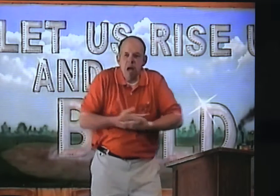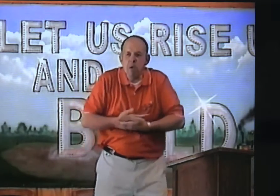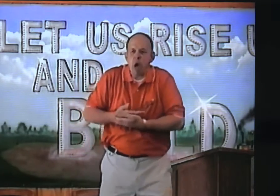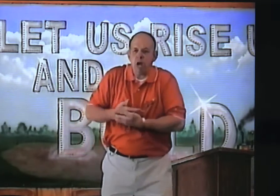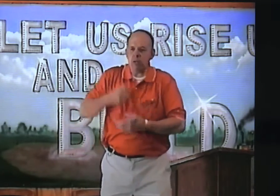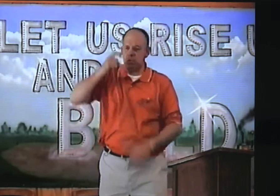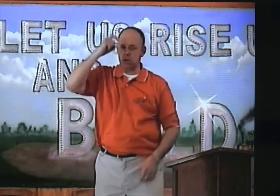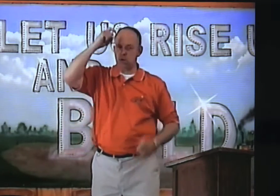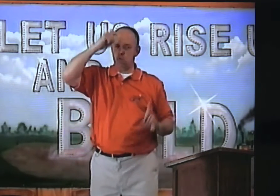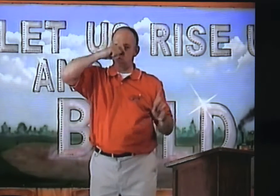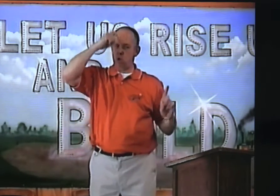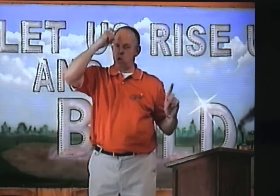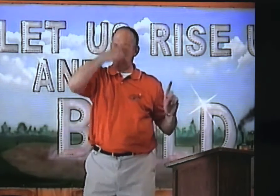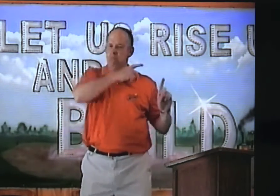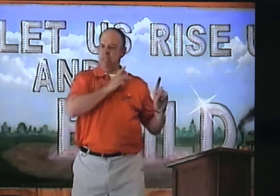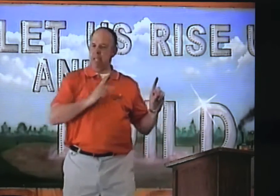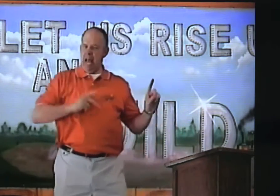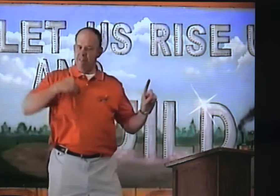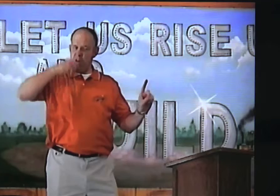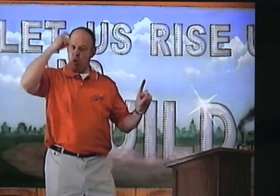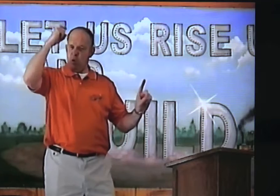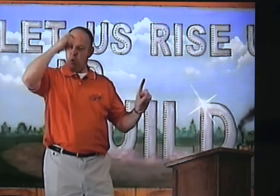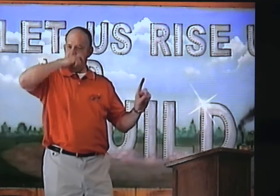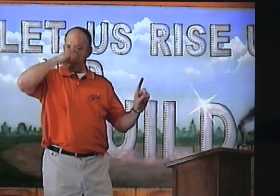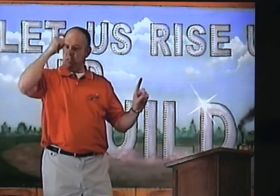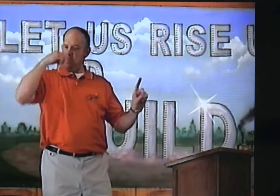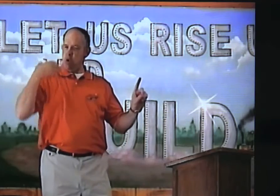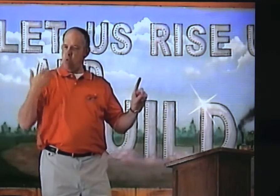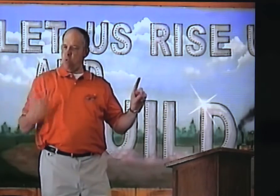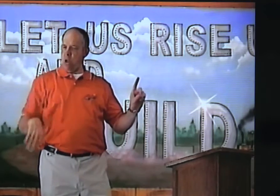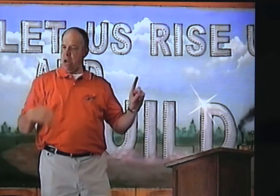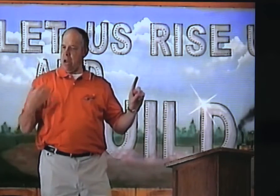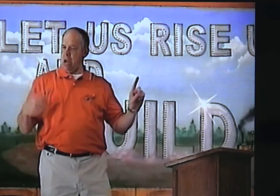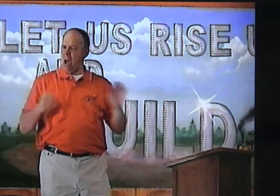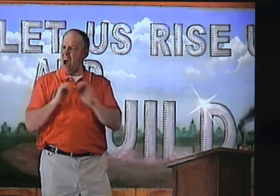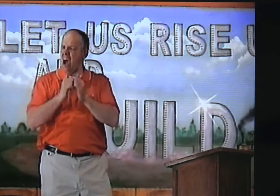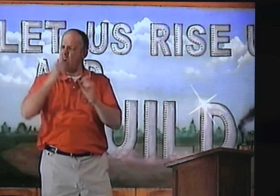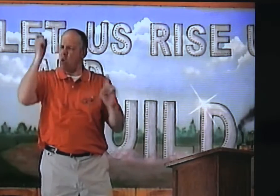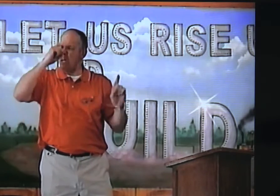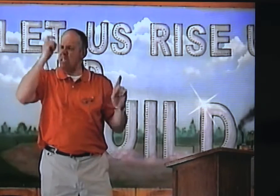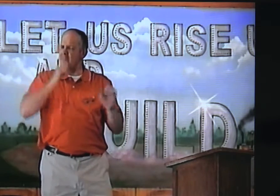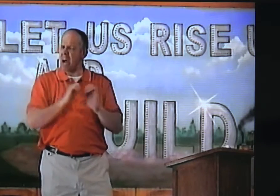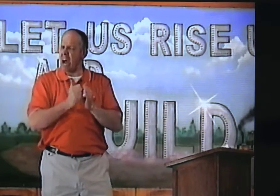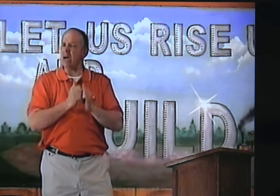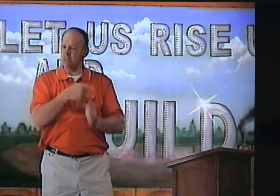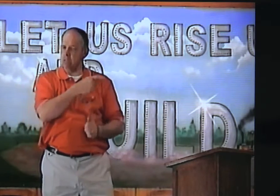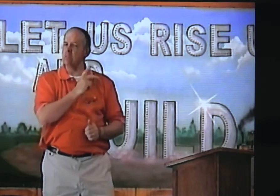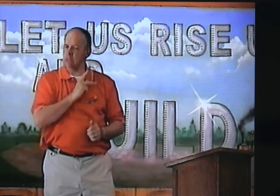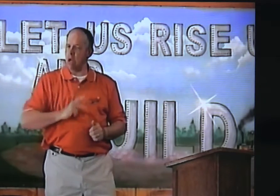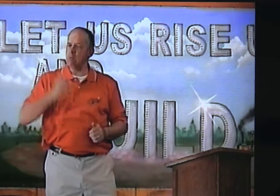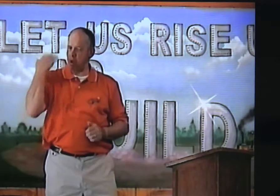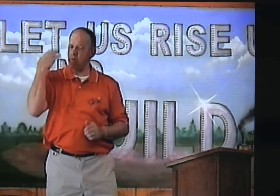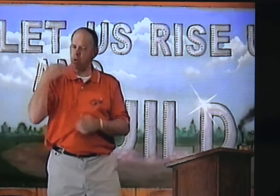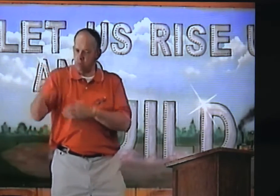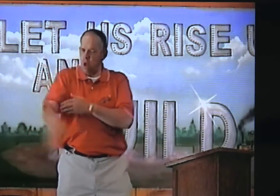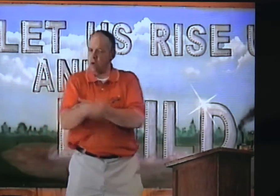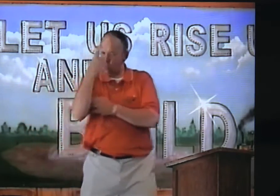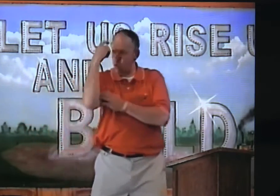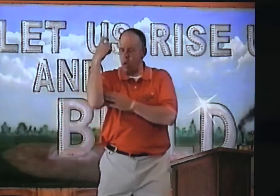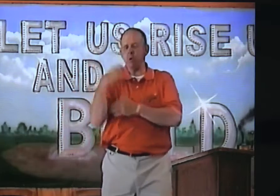King Solomon, thank you. Wisdom, the king had wisdom. Wow. How? King before,